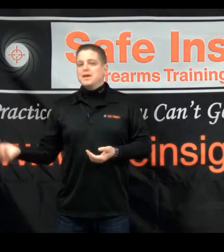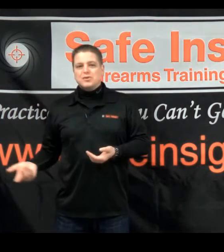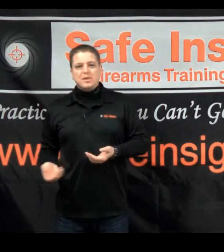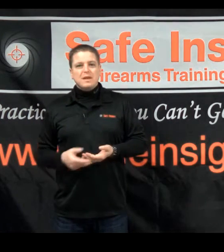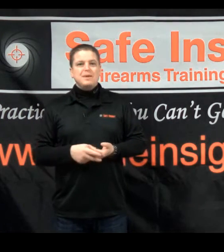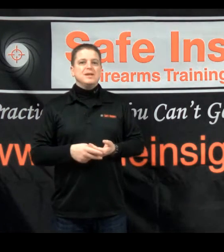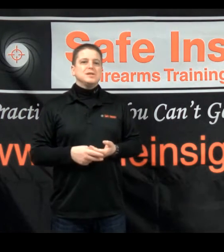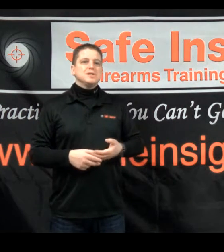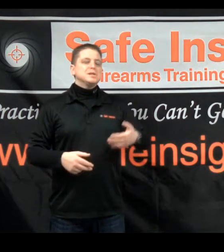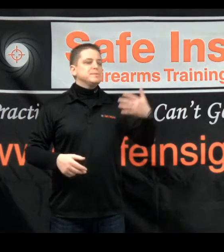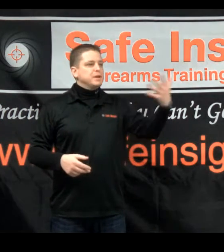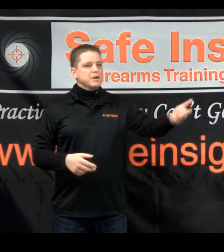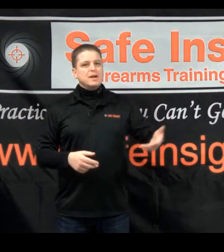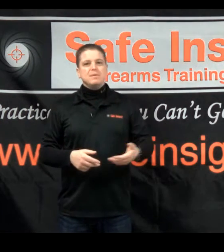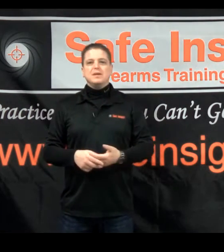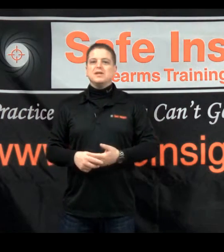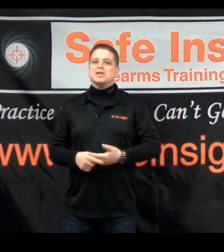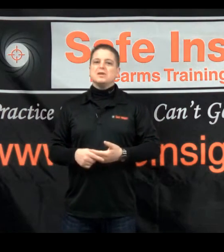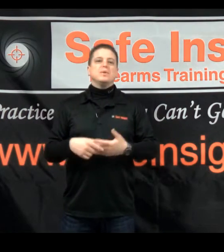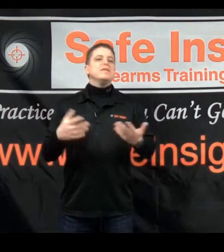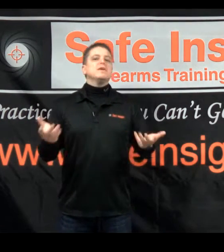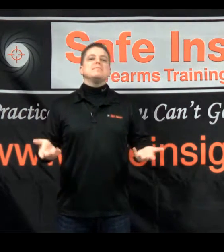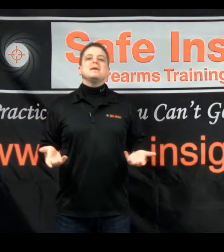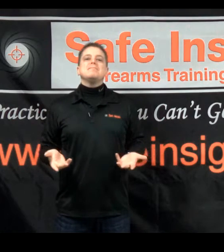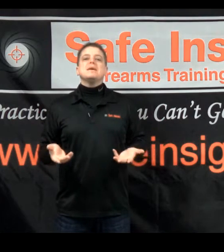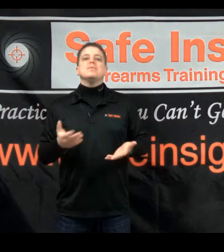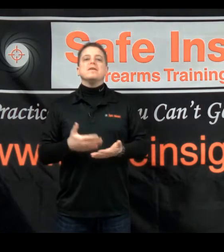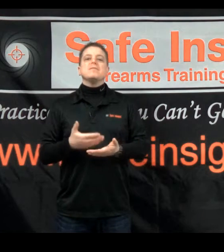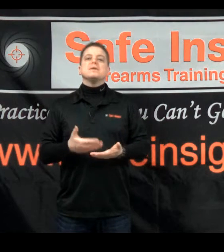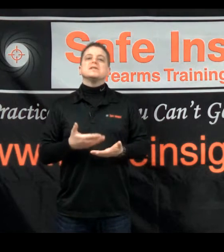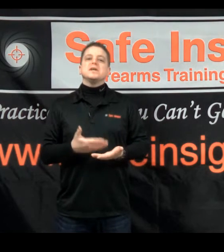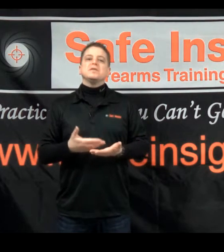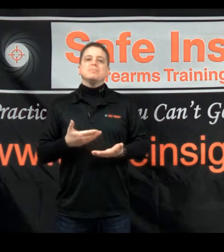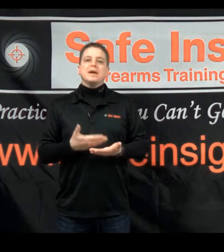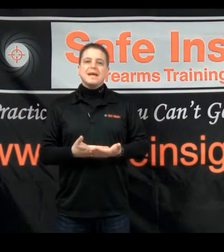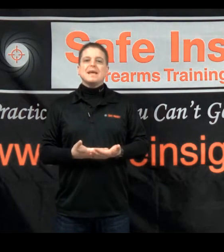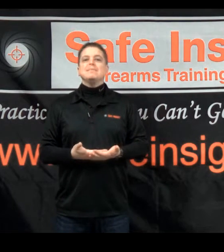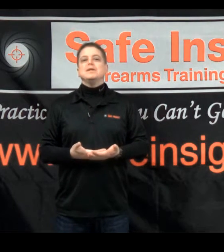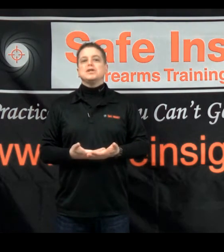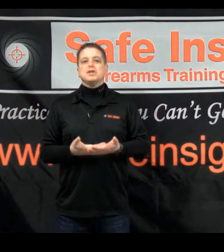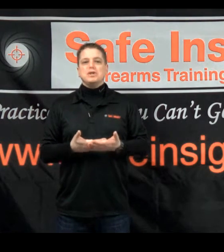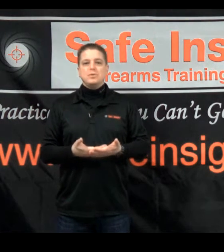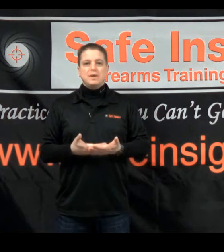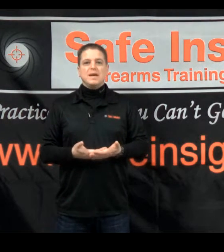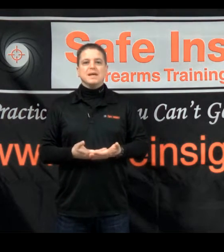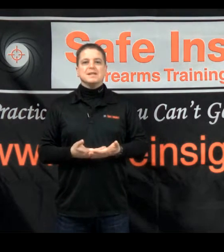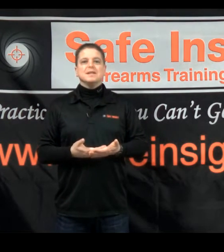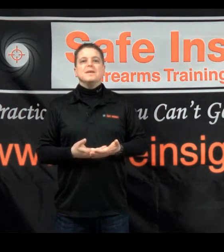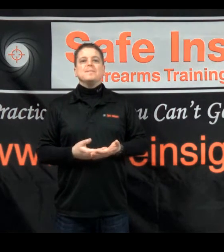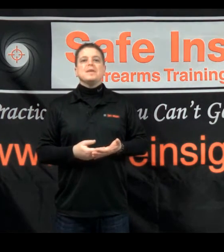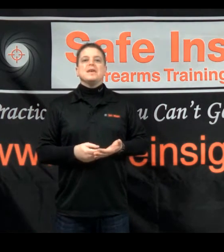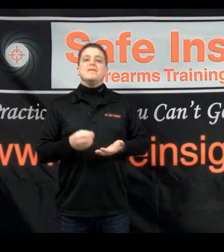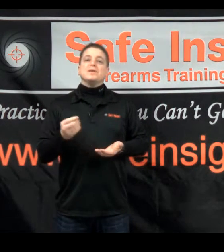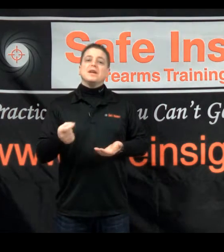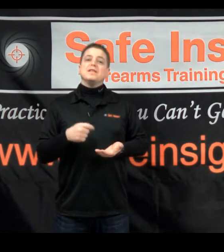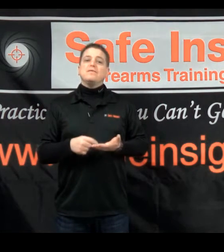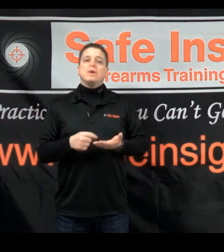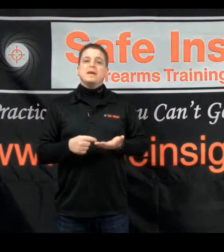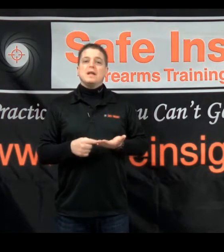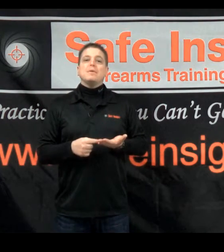Federal ammunition, Speer ammunition, whatever it may be, whatever particular brand ammunition you get, if you're getting the .40 caliber